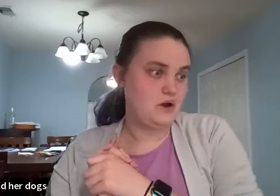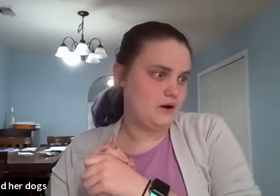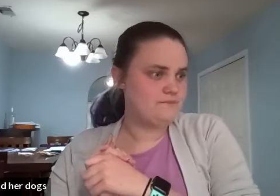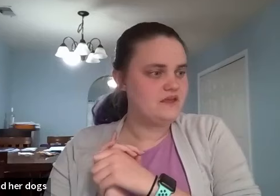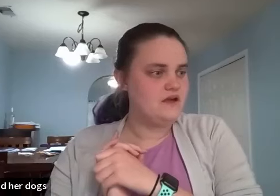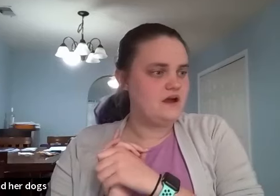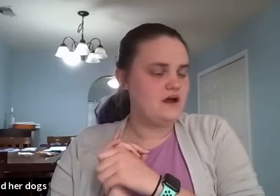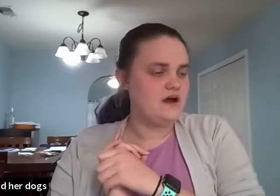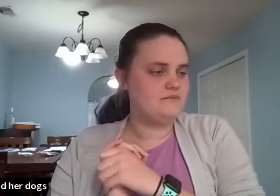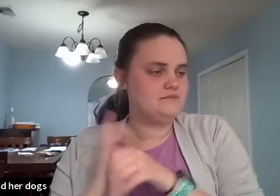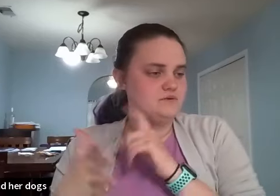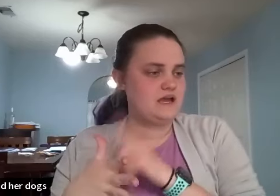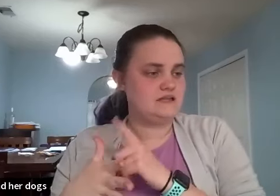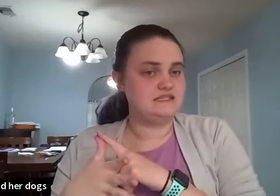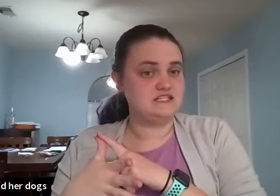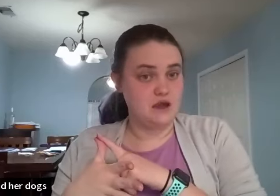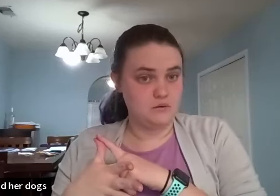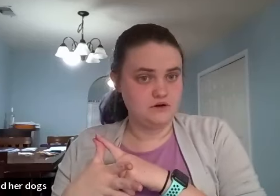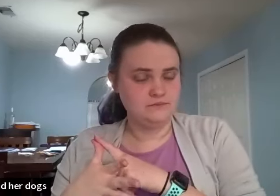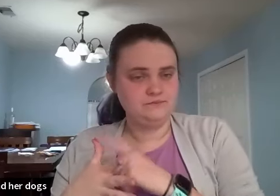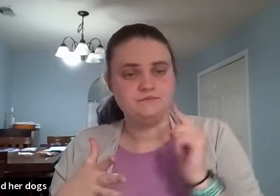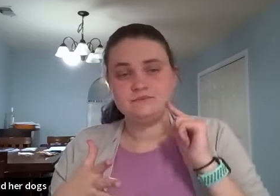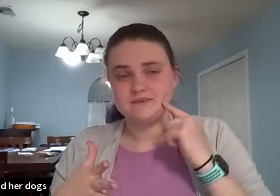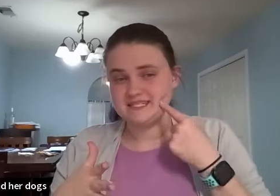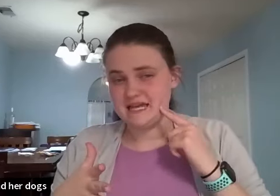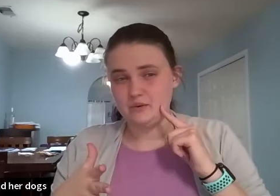y'all. So we had sour, sour.